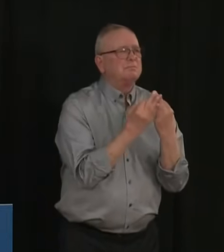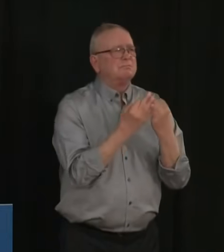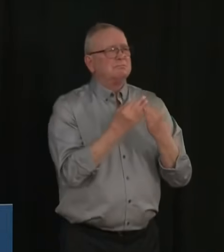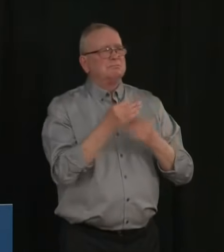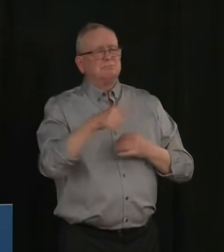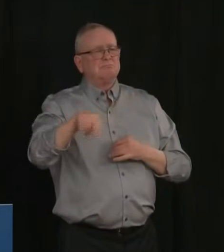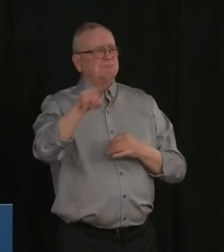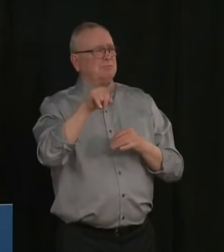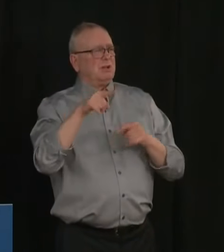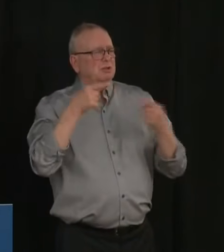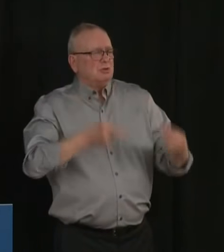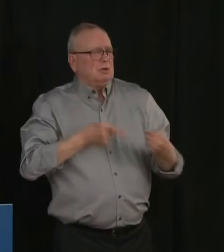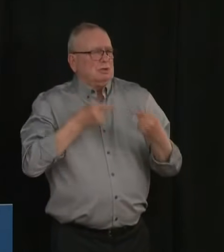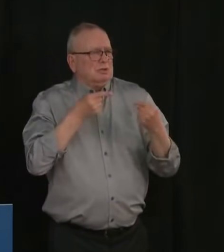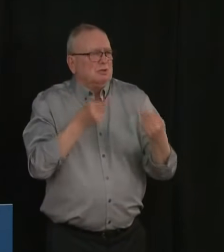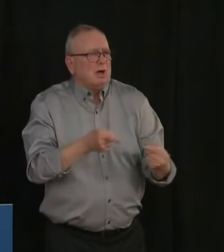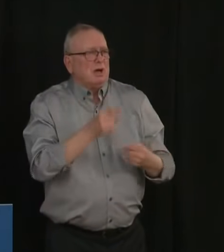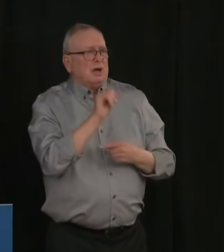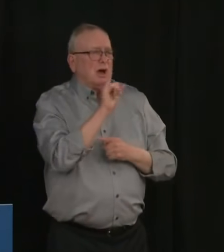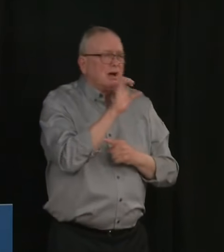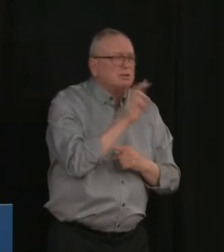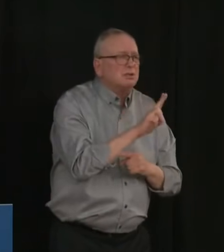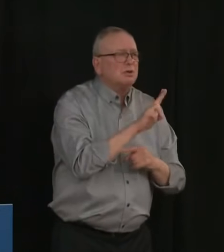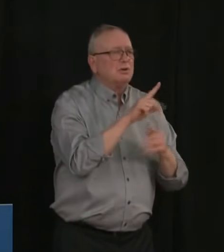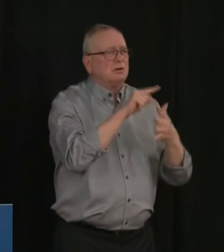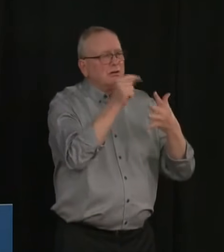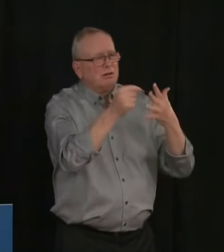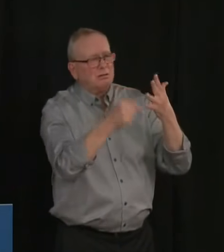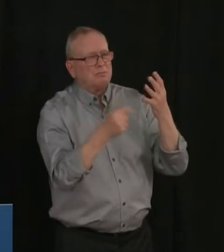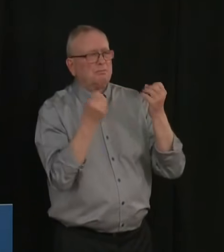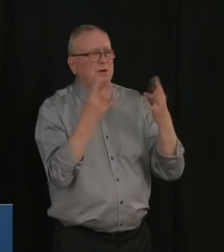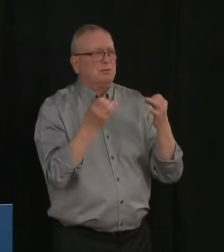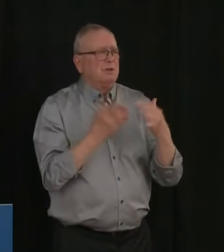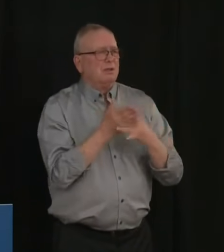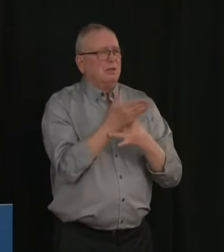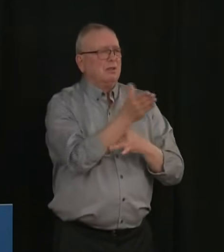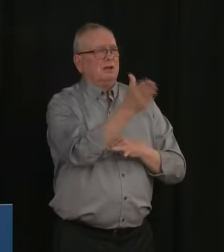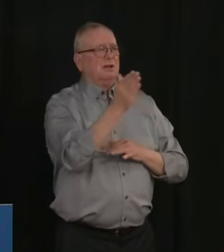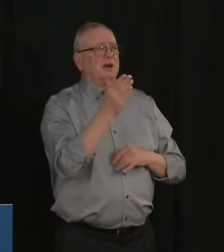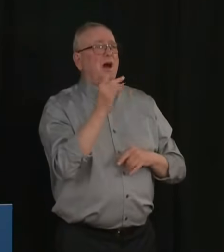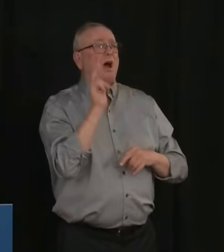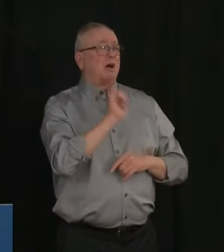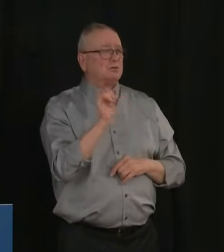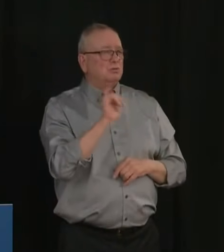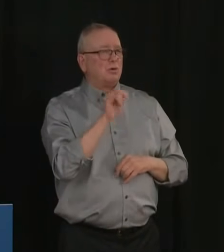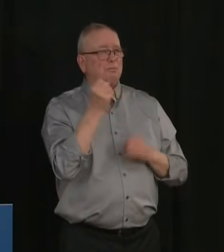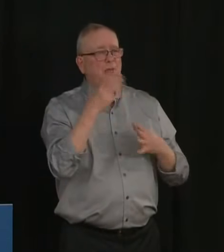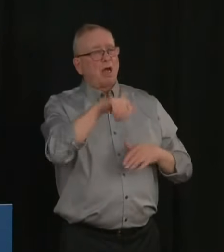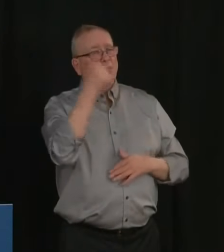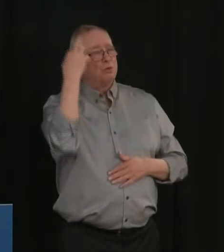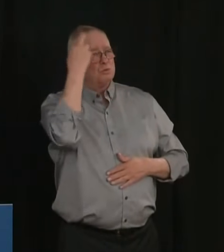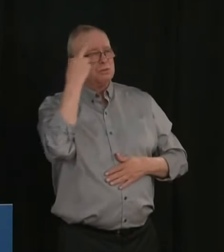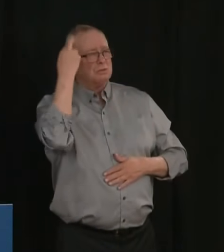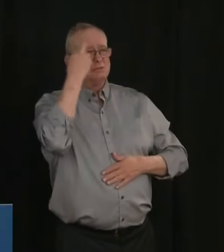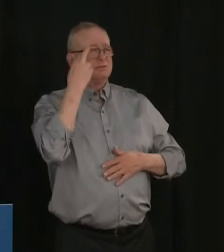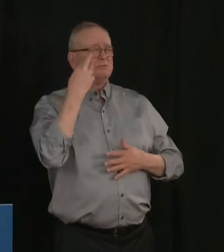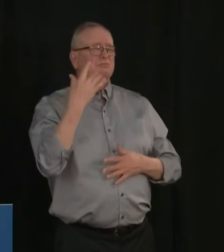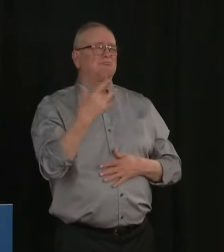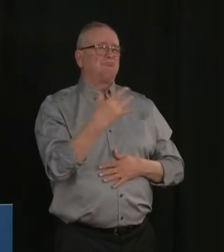the loved ones of those who have died, as well as anyone who is mourning a death from any cause right now in these difficult